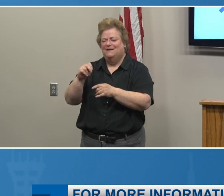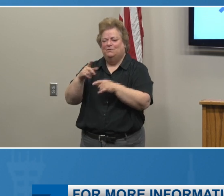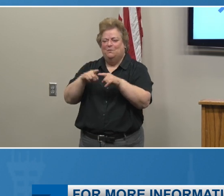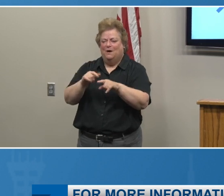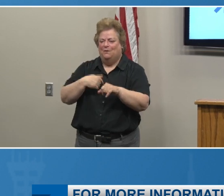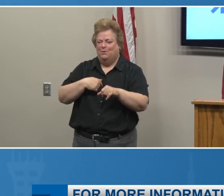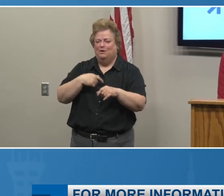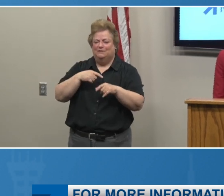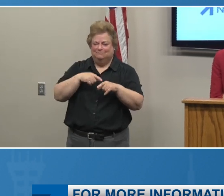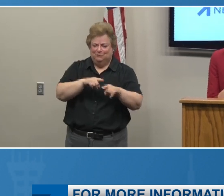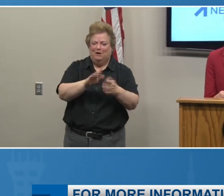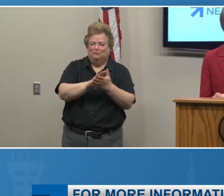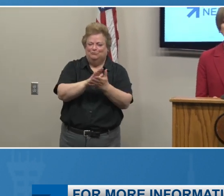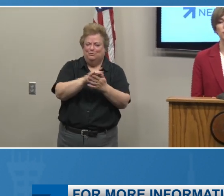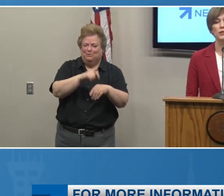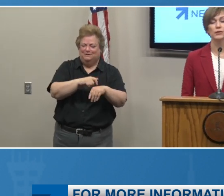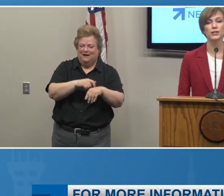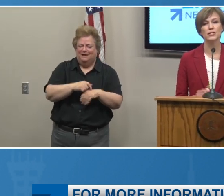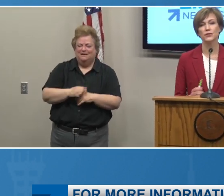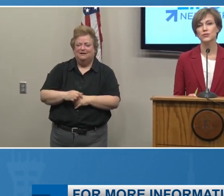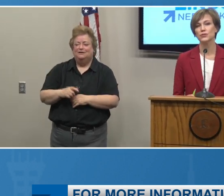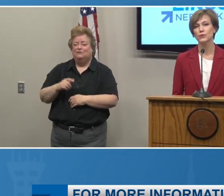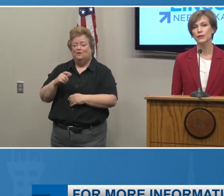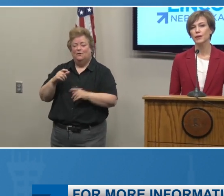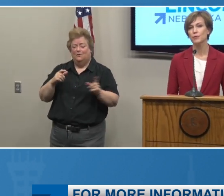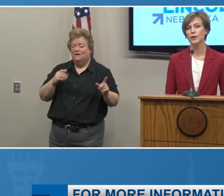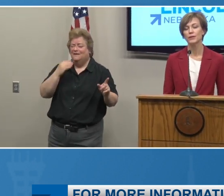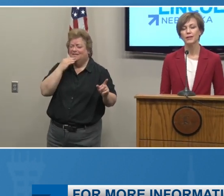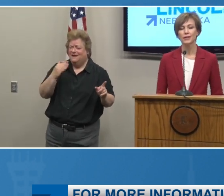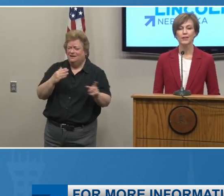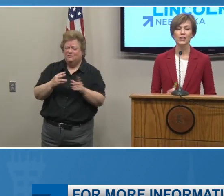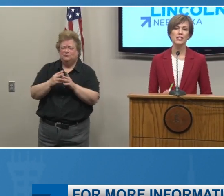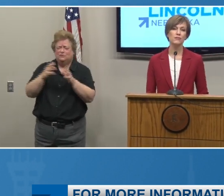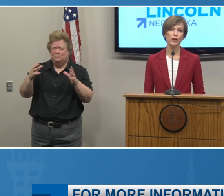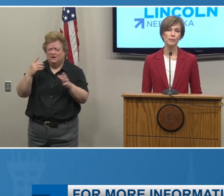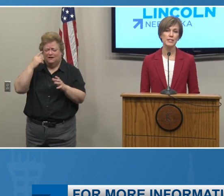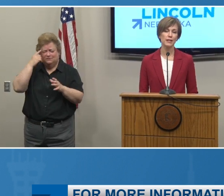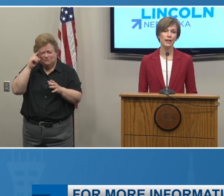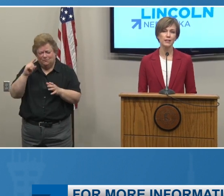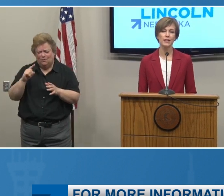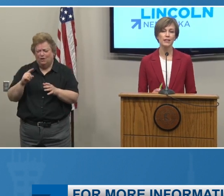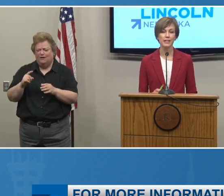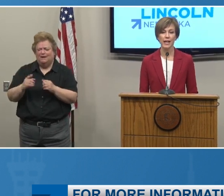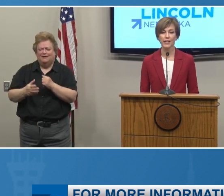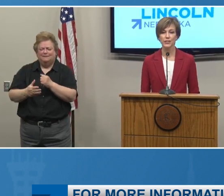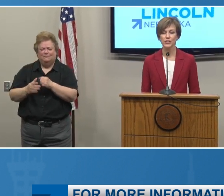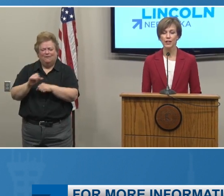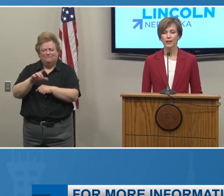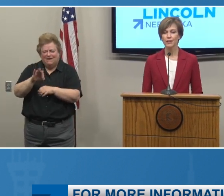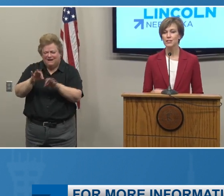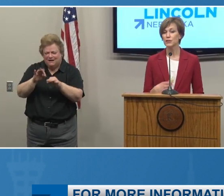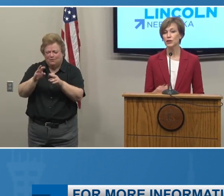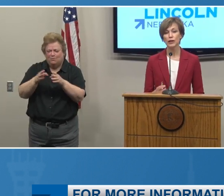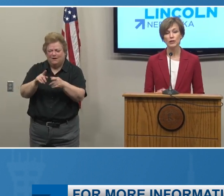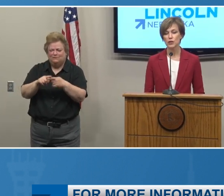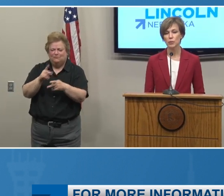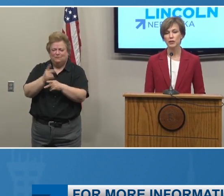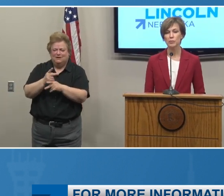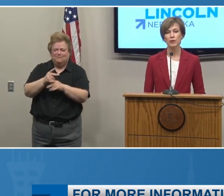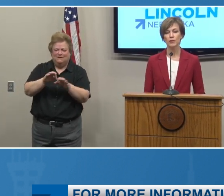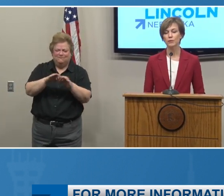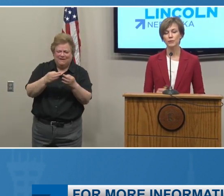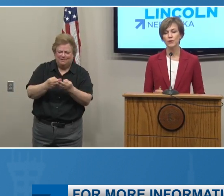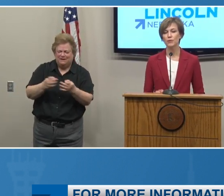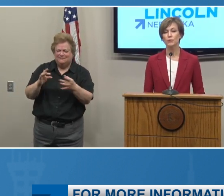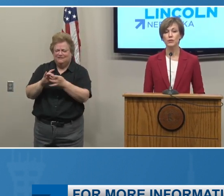wonderful thank you so much NOLA for everything you and the King centers are doing to keep our our kids and families connected and engaged a city of Lincoln is